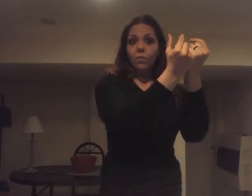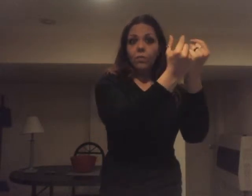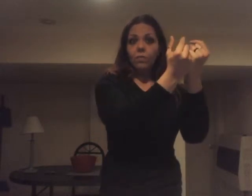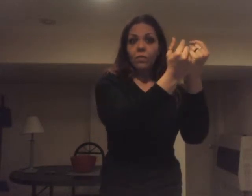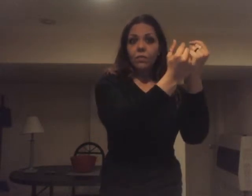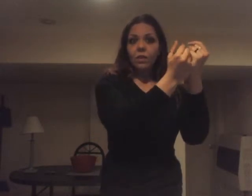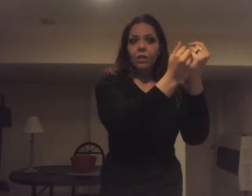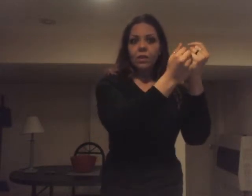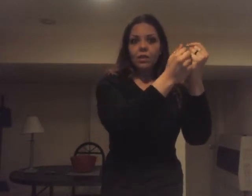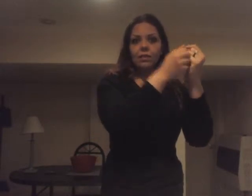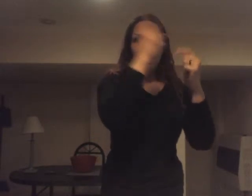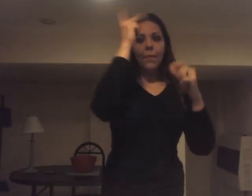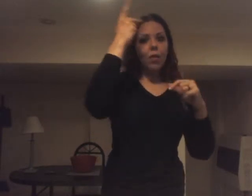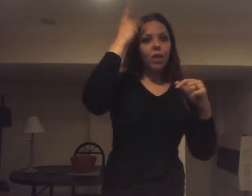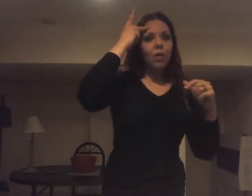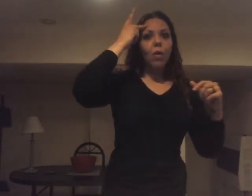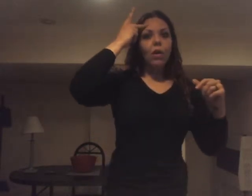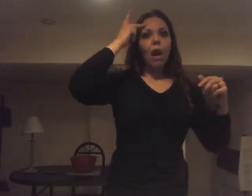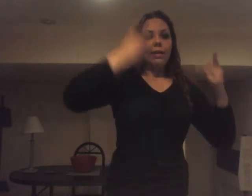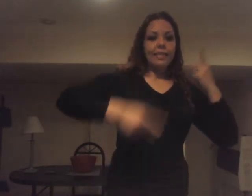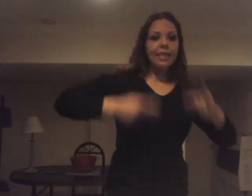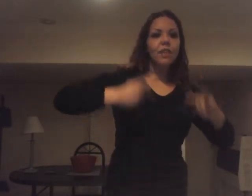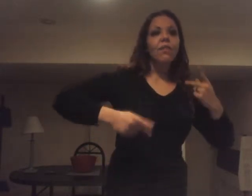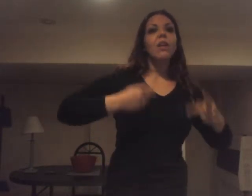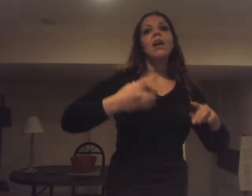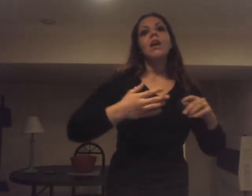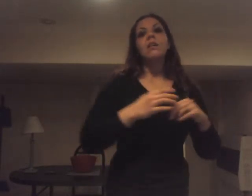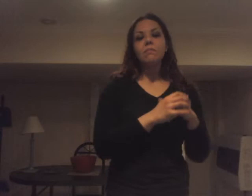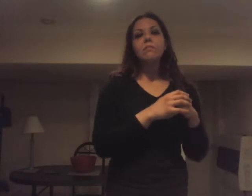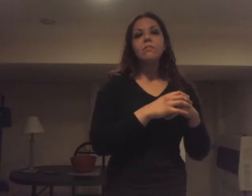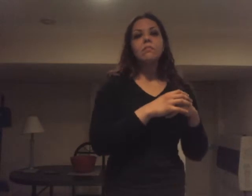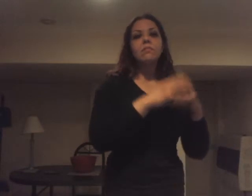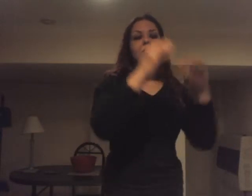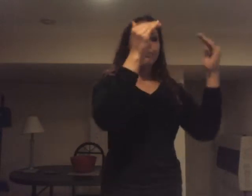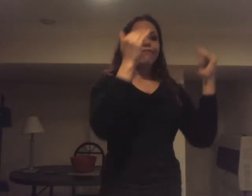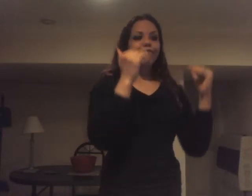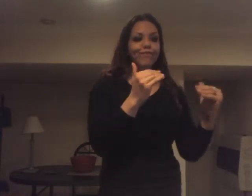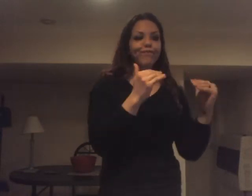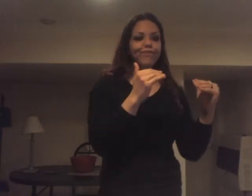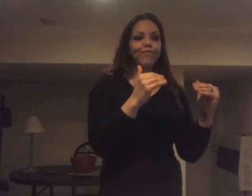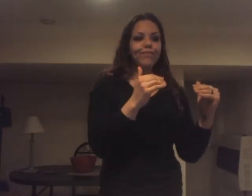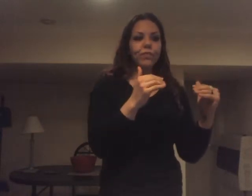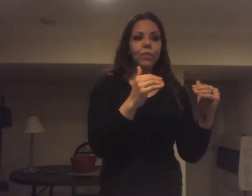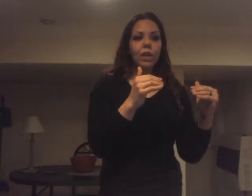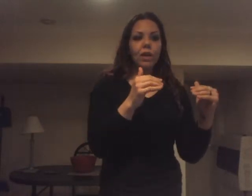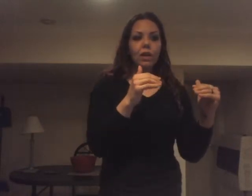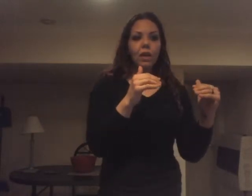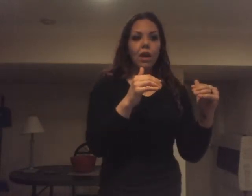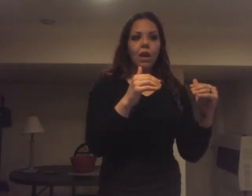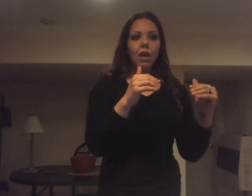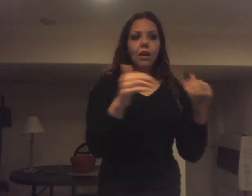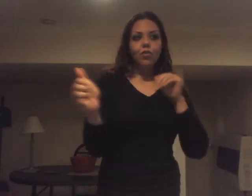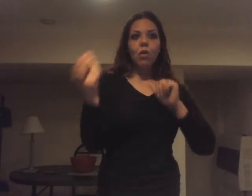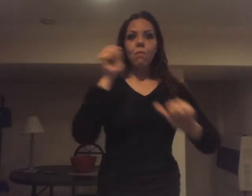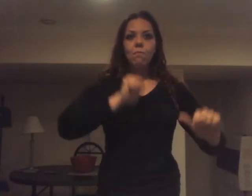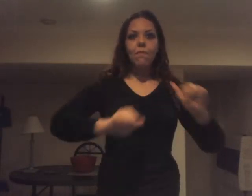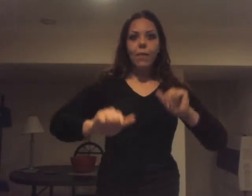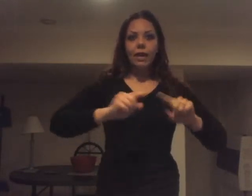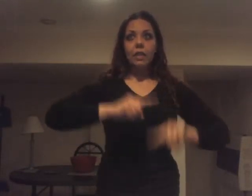schizotypal personality disorder. There is the dramatic, erratic cluster, which includes